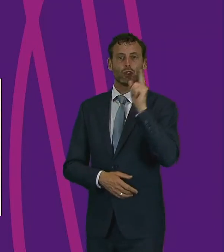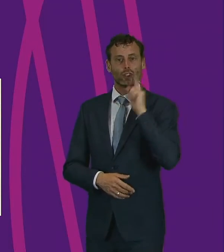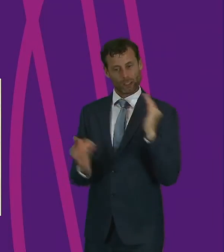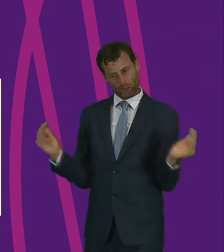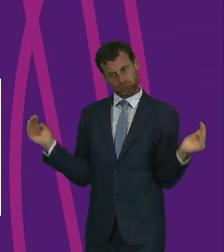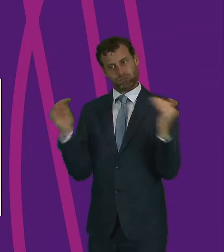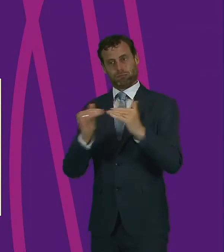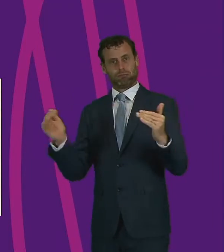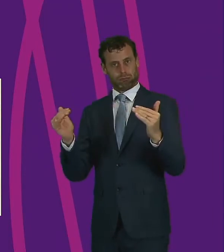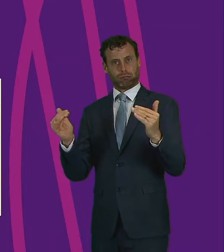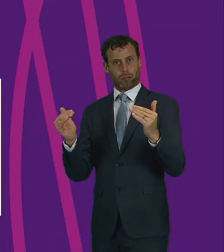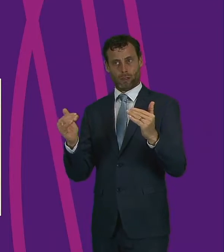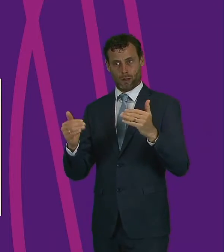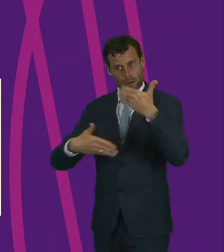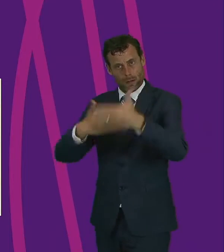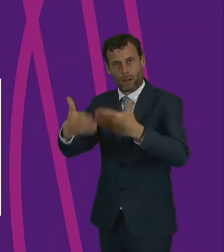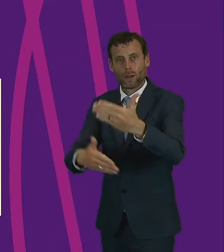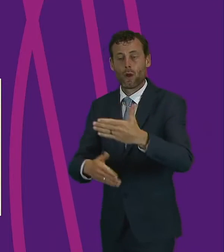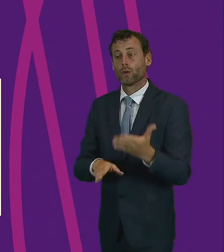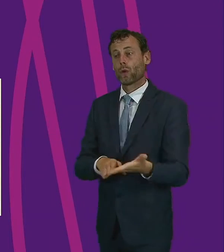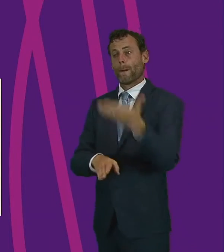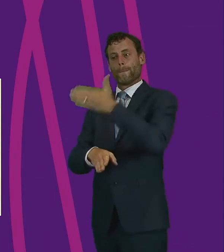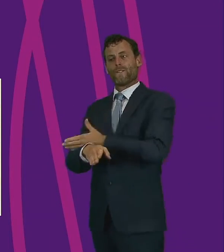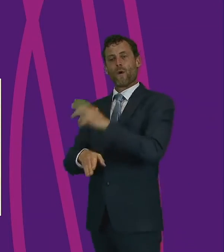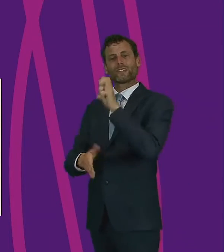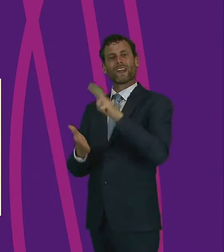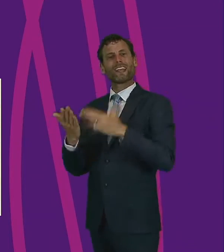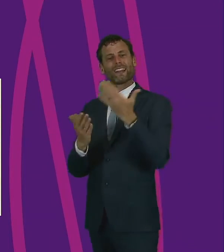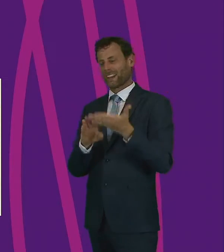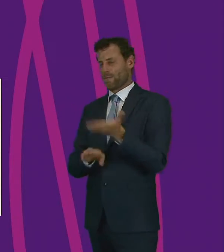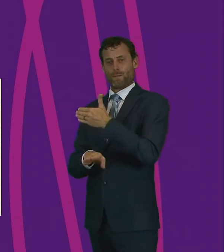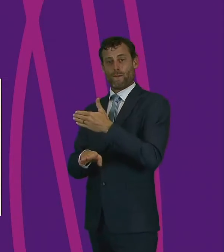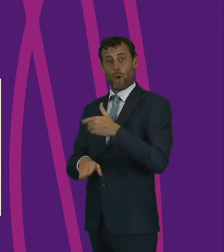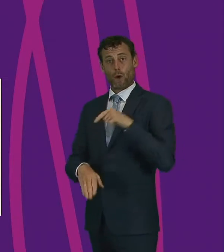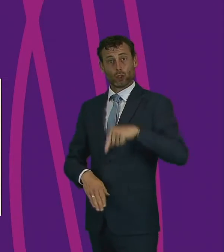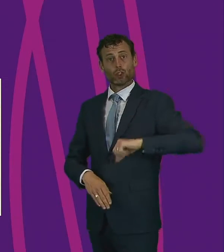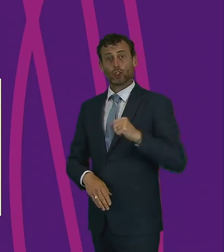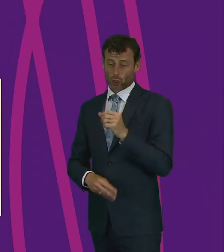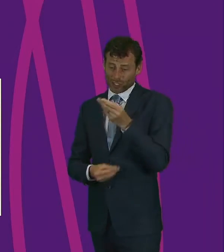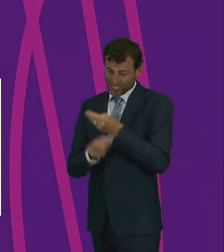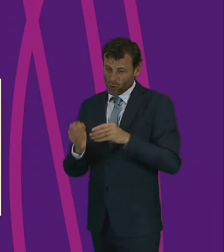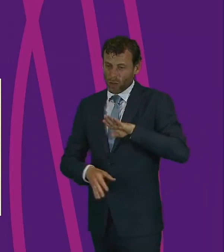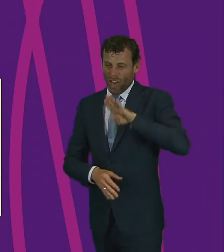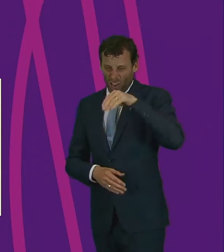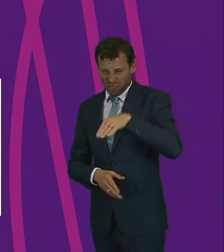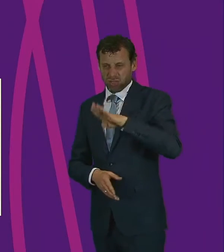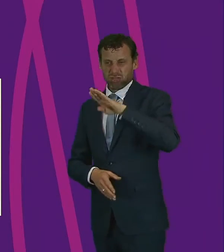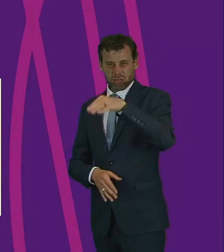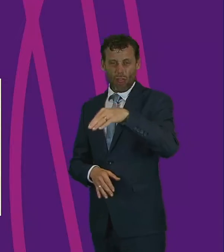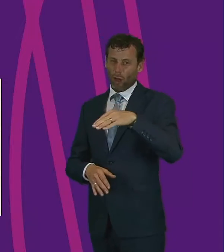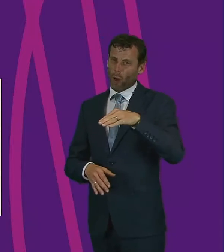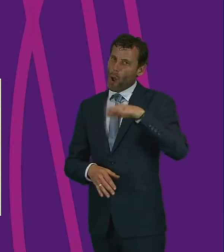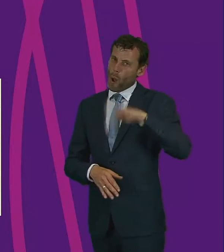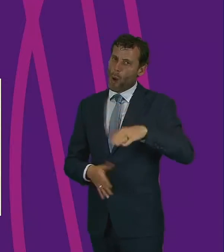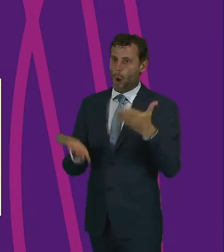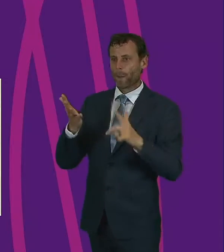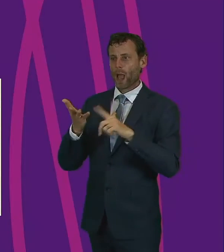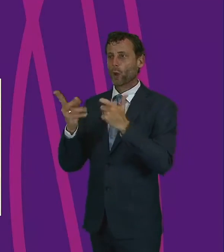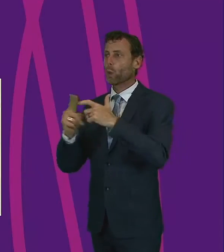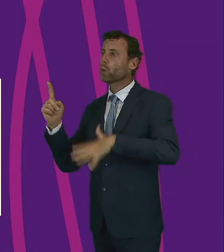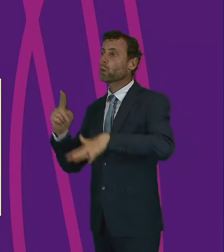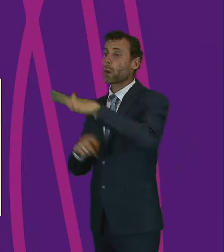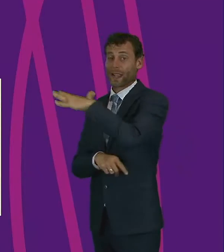point, before coronavirus arrived, the Scottish economy was slugging, it was underperforming the rest of the UK. It's been like this